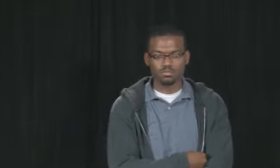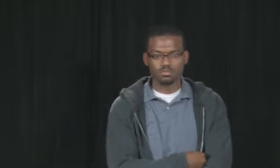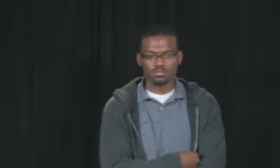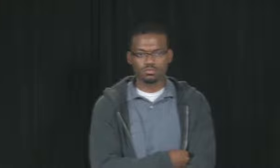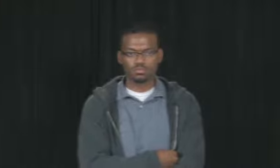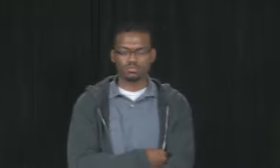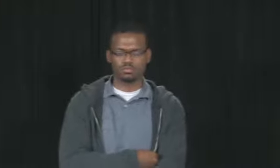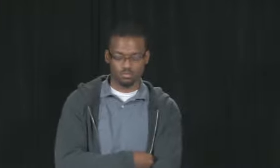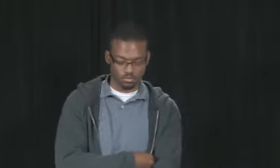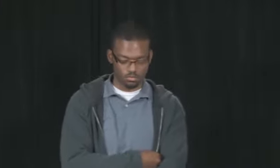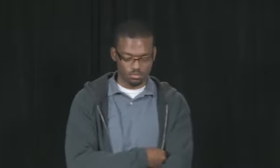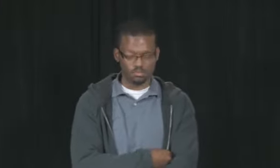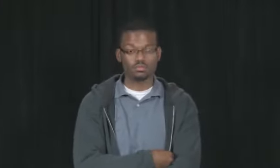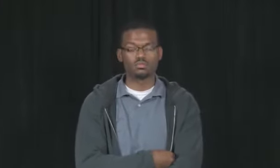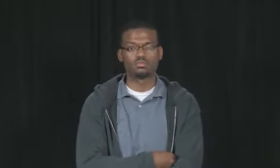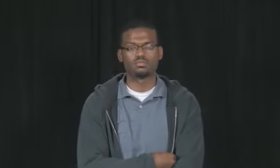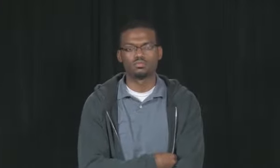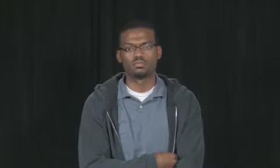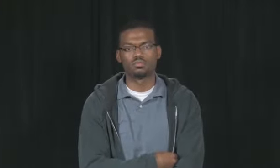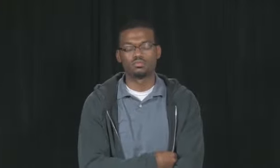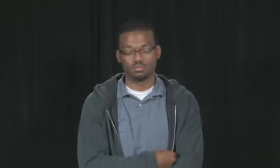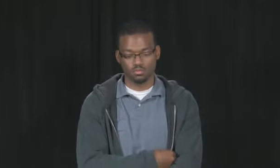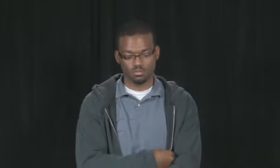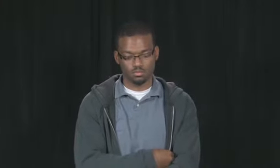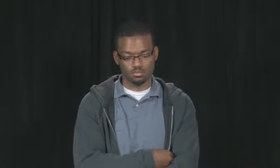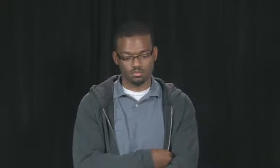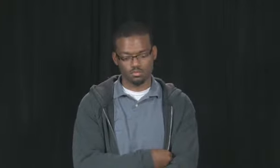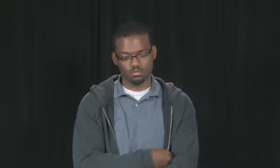think because there are so many of the pronouns,